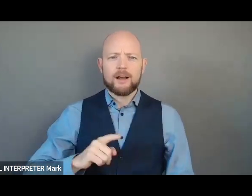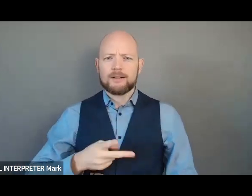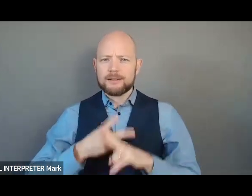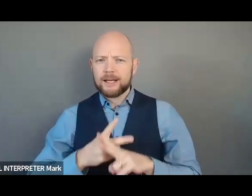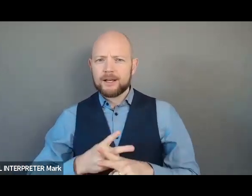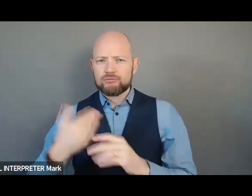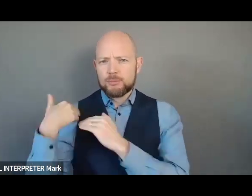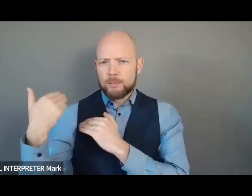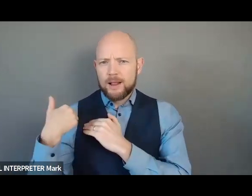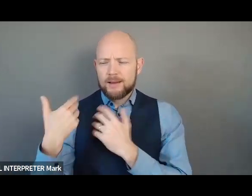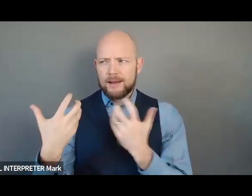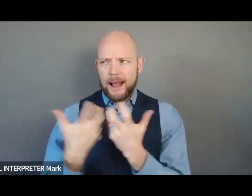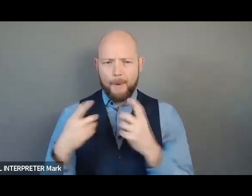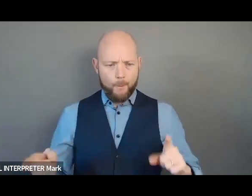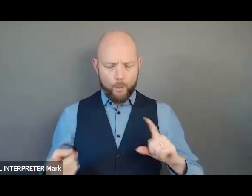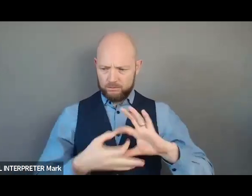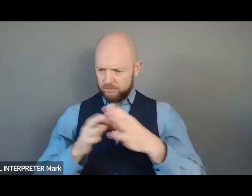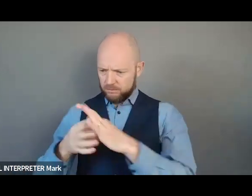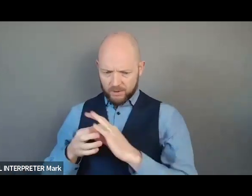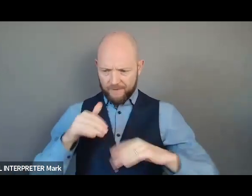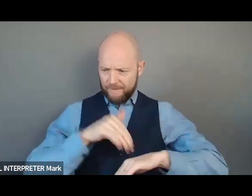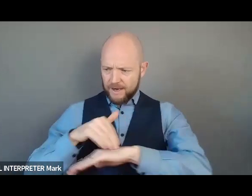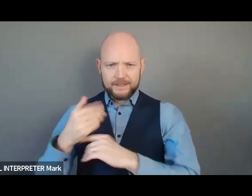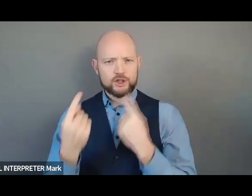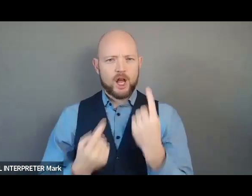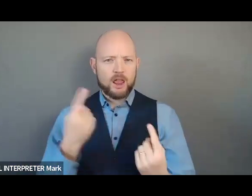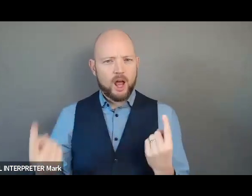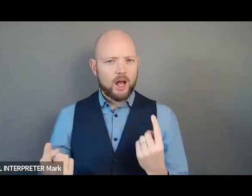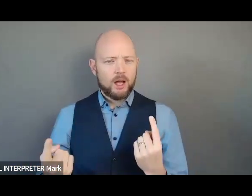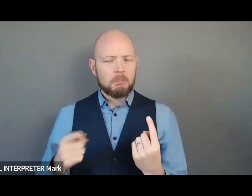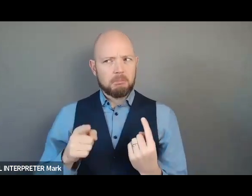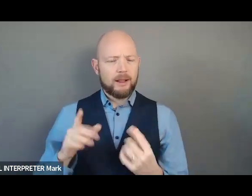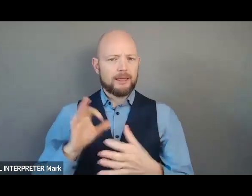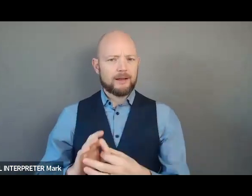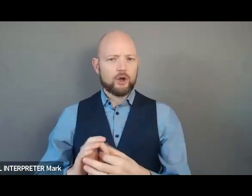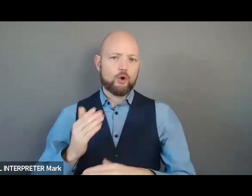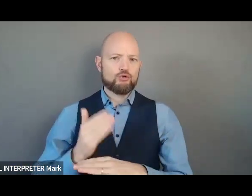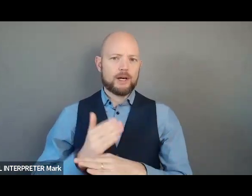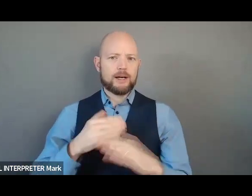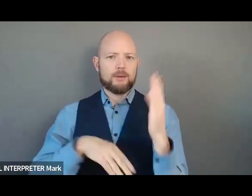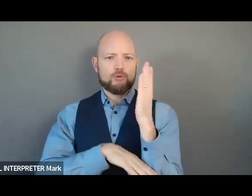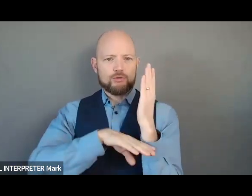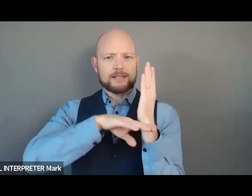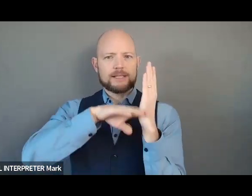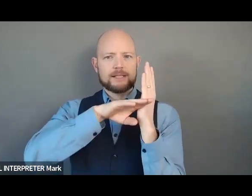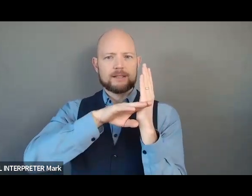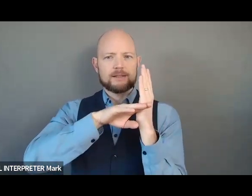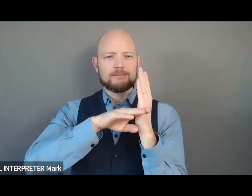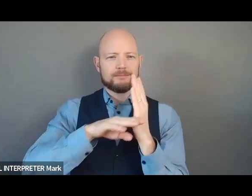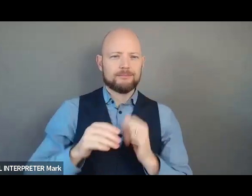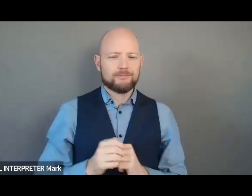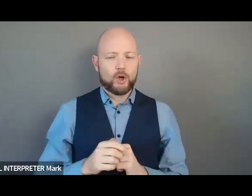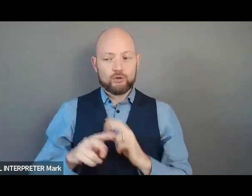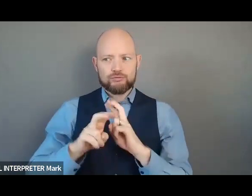other to determine the career progress of minoritized researchers. So we had a year to do this